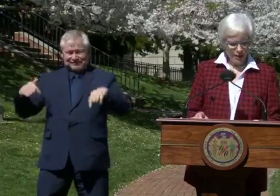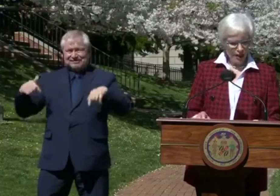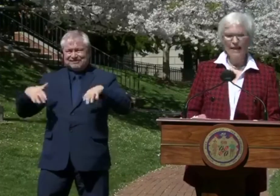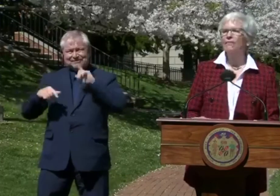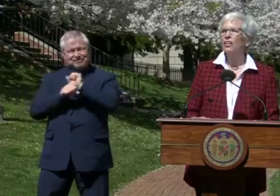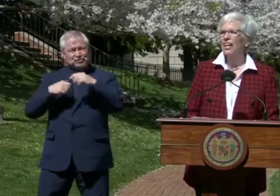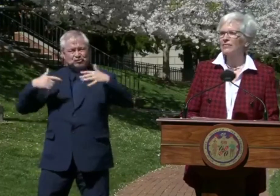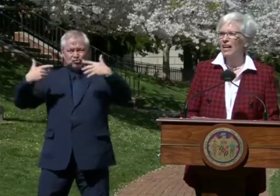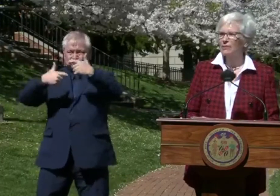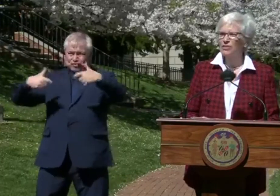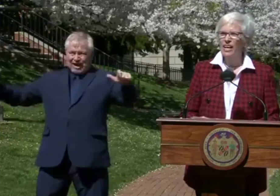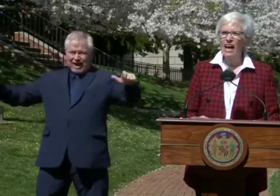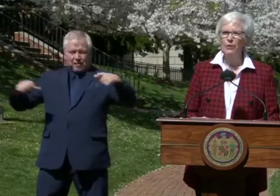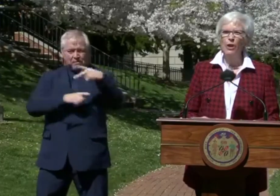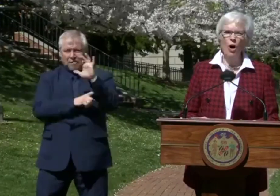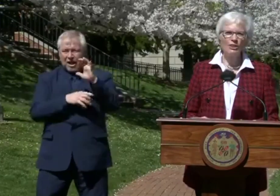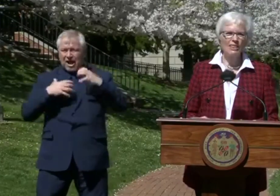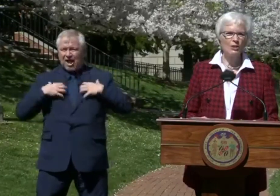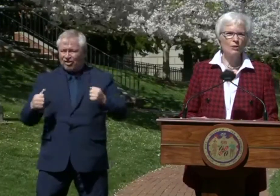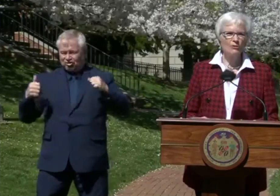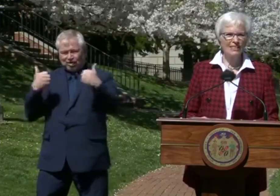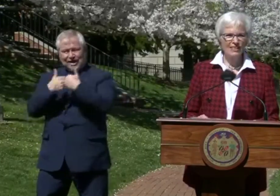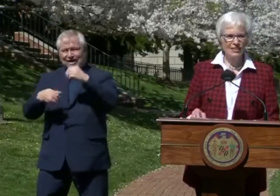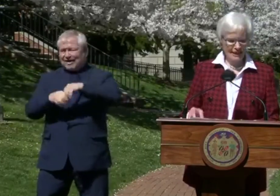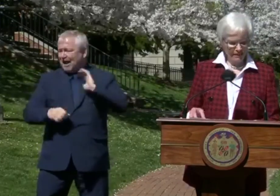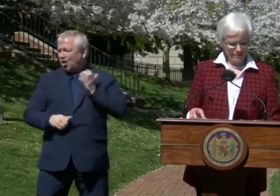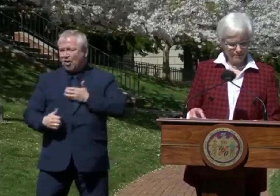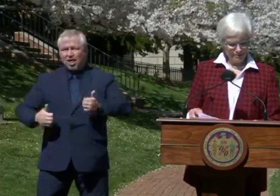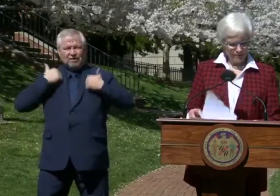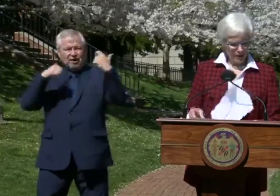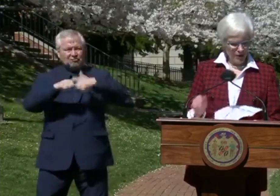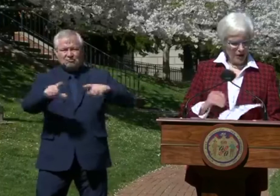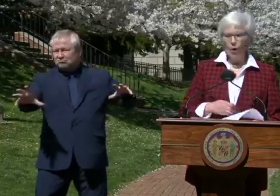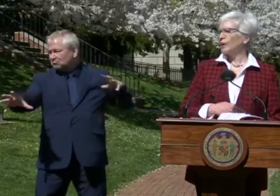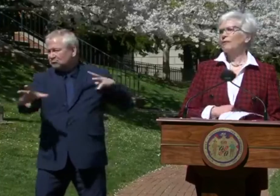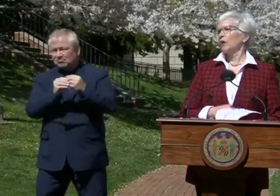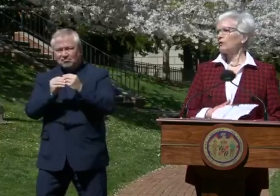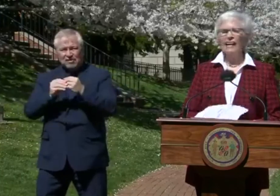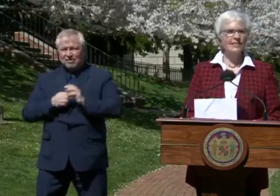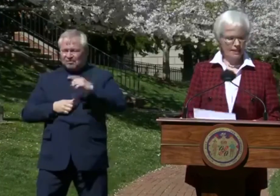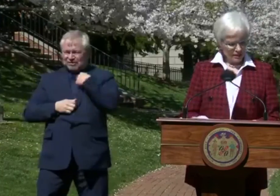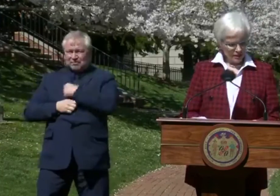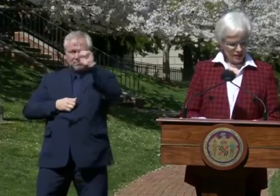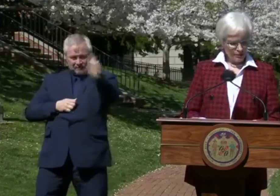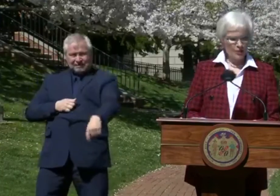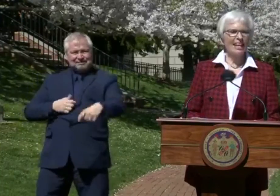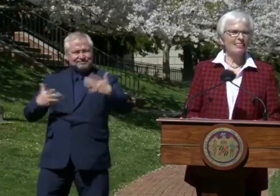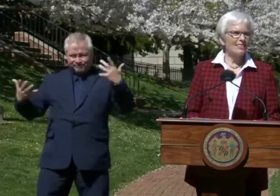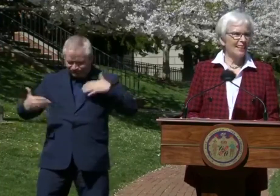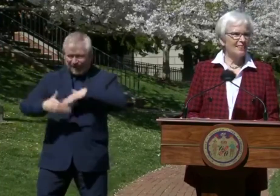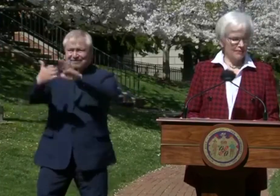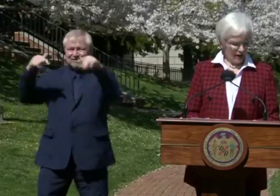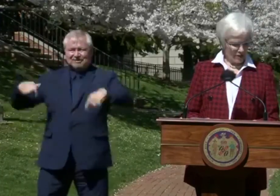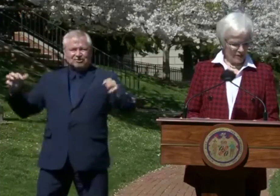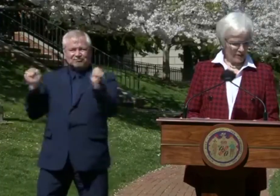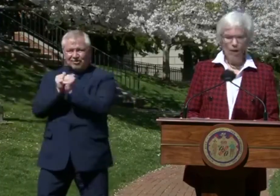challenge of our lifetimes, and we all need to face this together. We have no vaccine to protect us